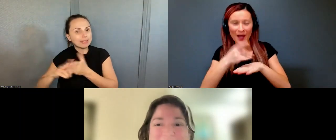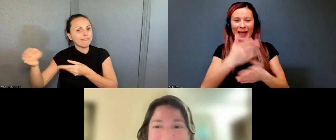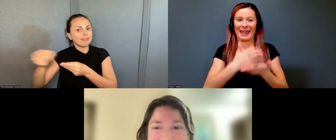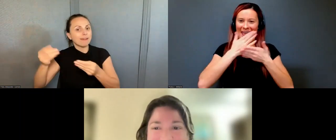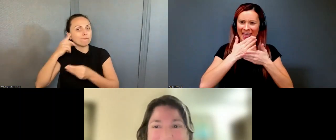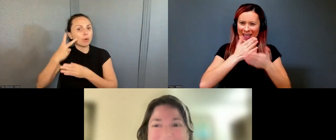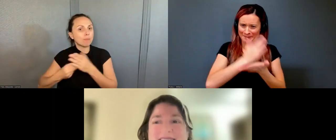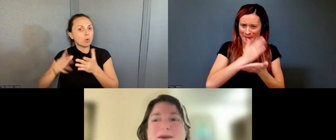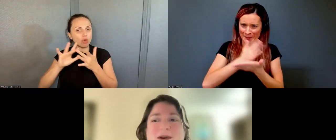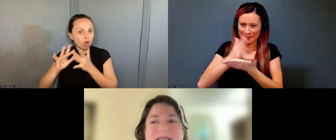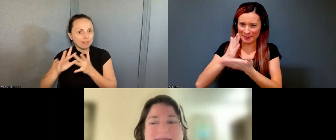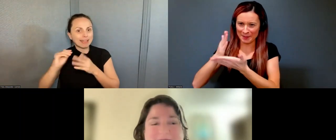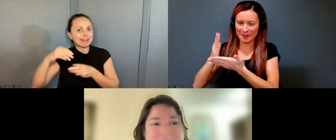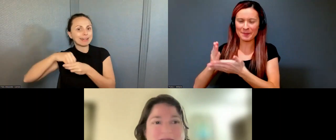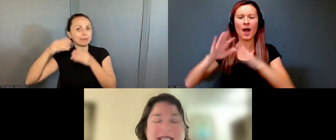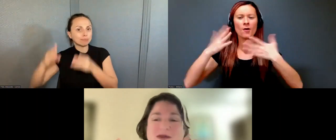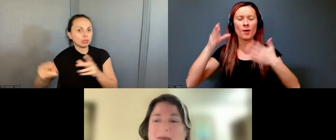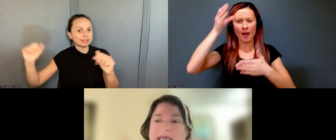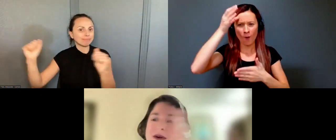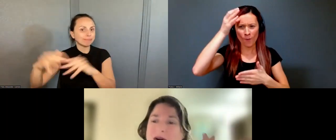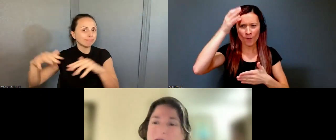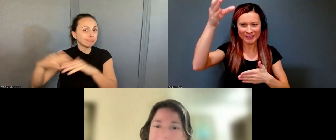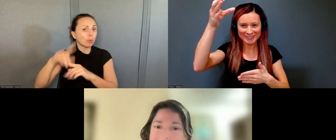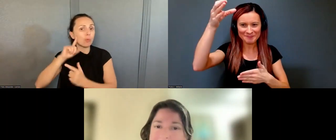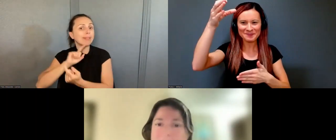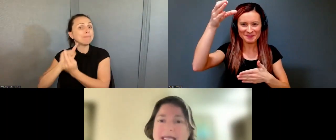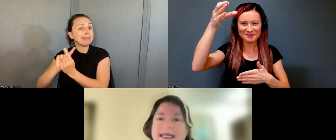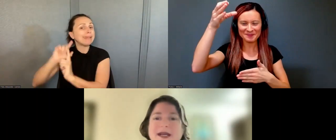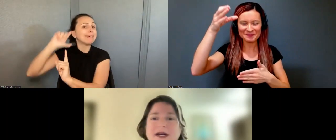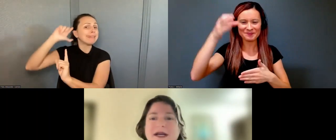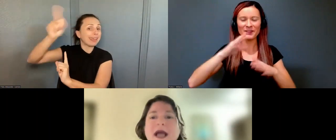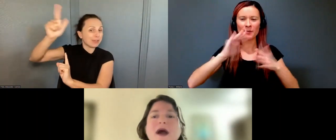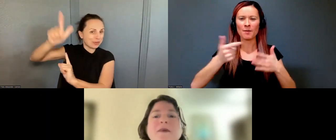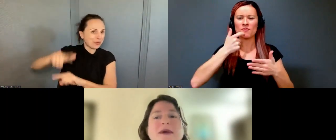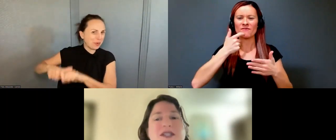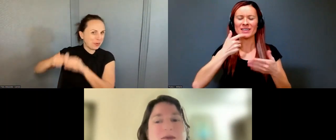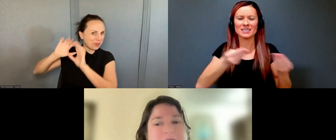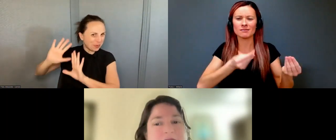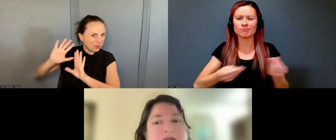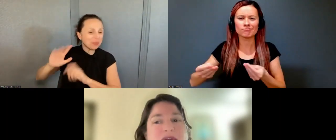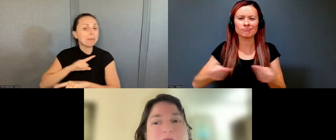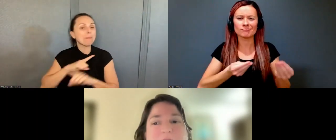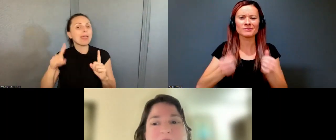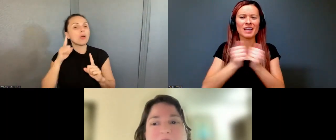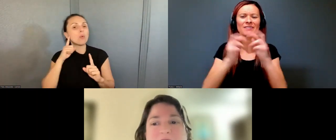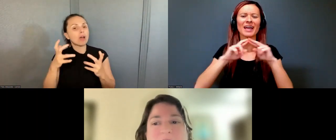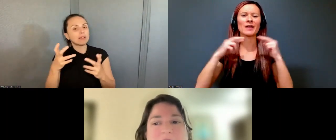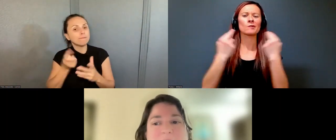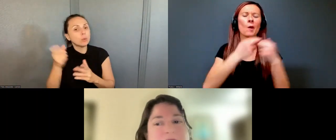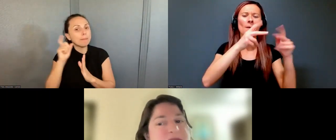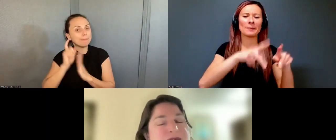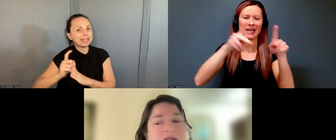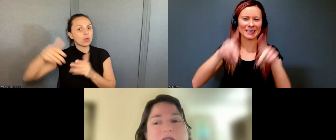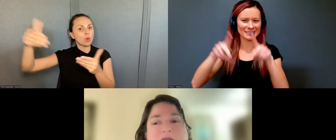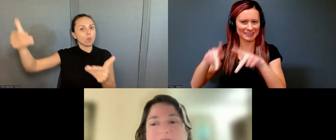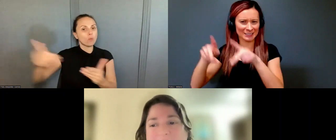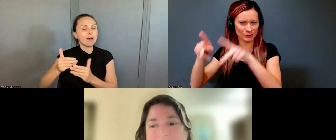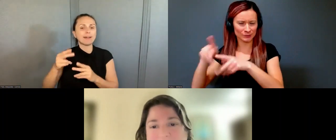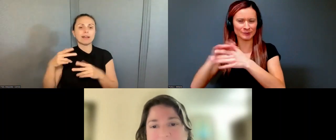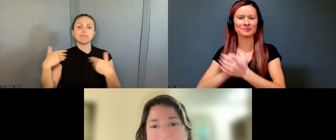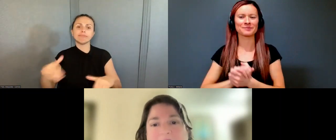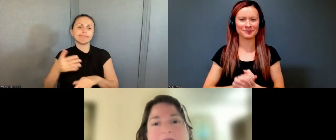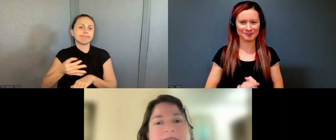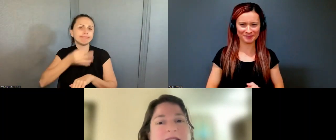both online and in-person gatherings. You will meet her a little bit later, but we do want to take a few moments to welcome the